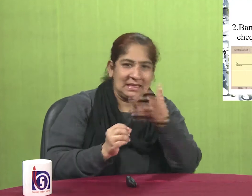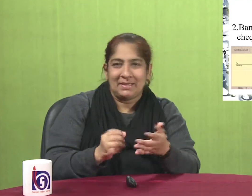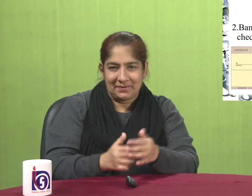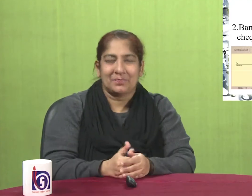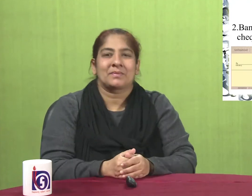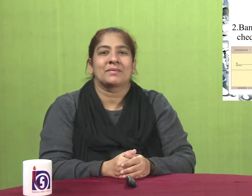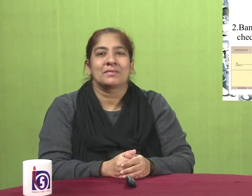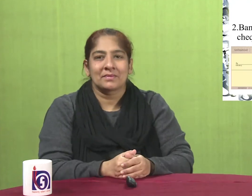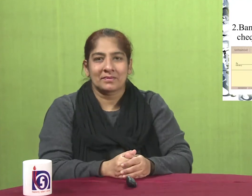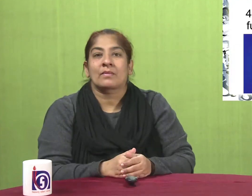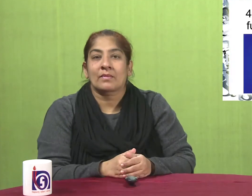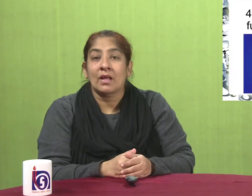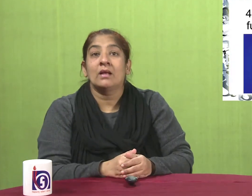soon as possible.